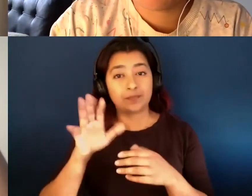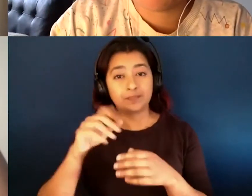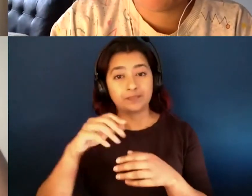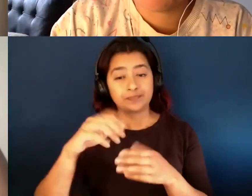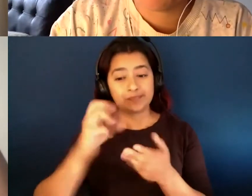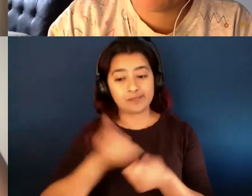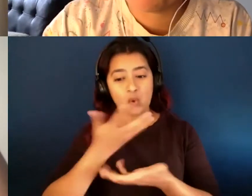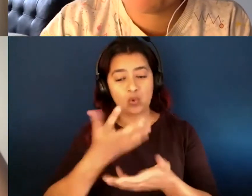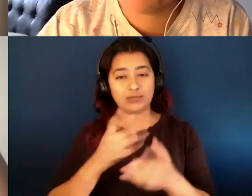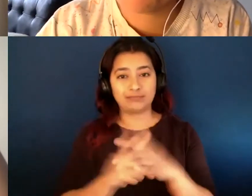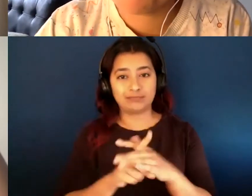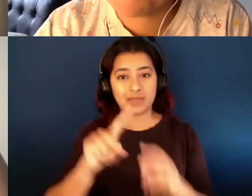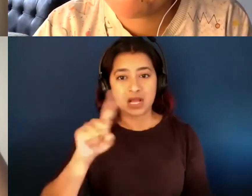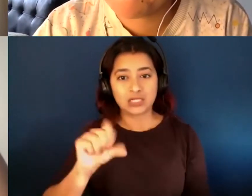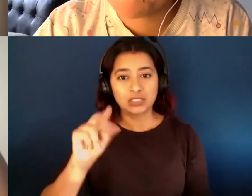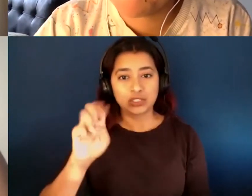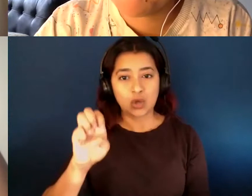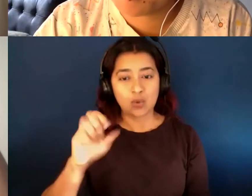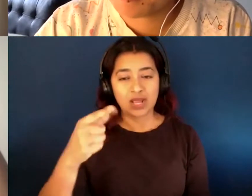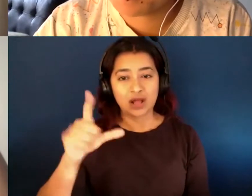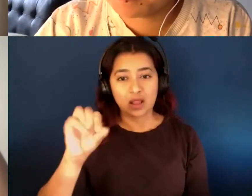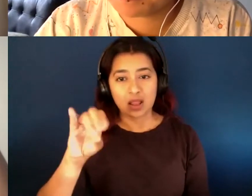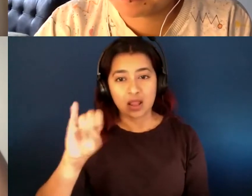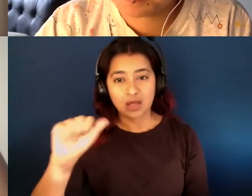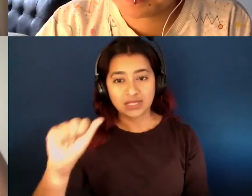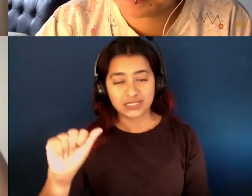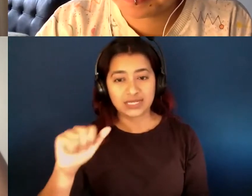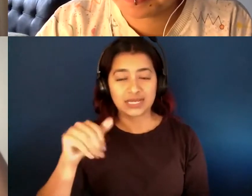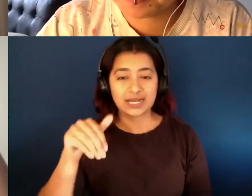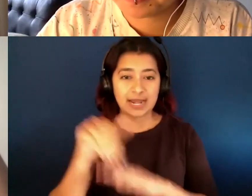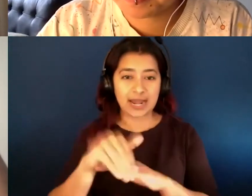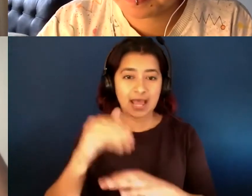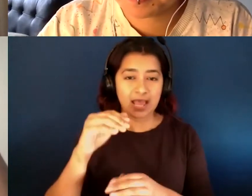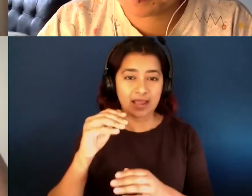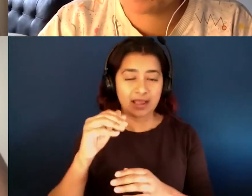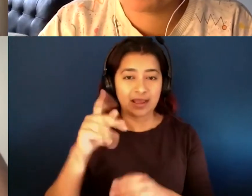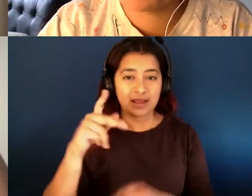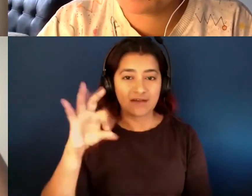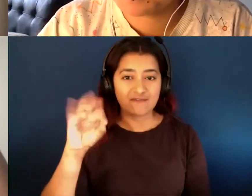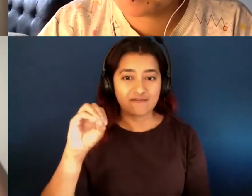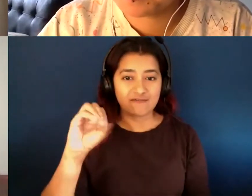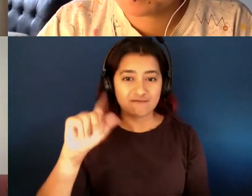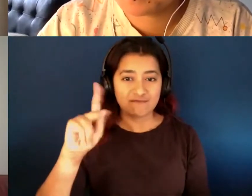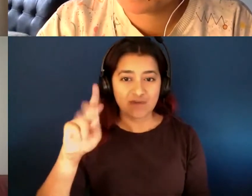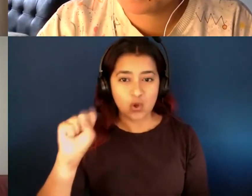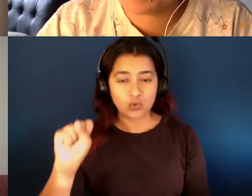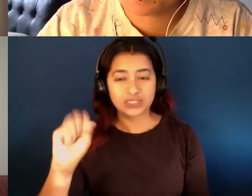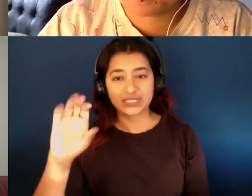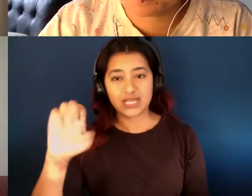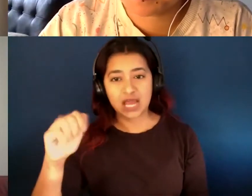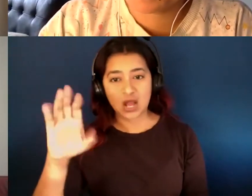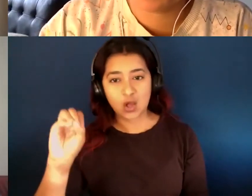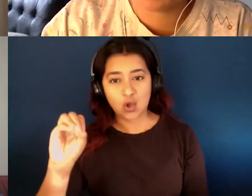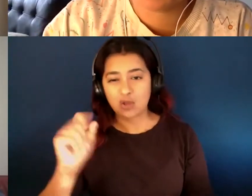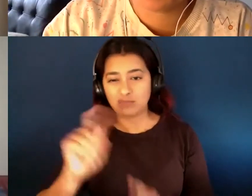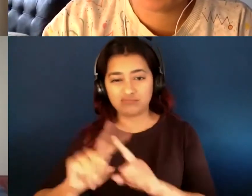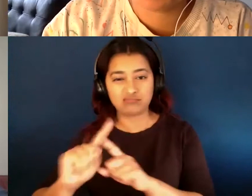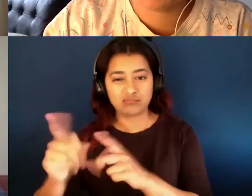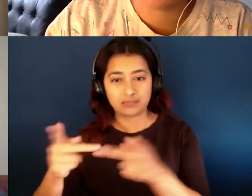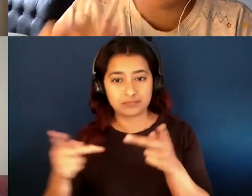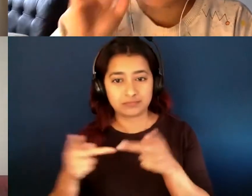The Recluse, Nightboat's Echo, and more. Ximena's work is rooted in